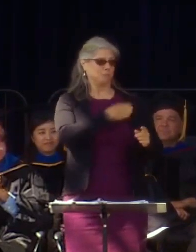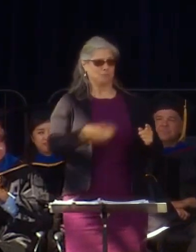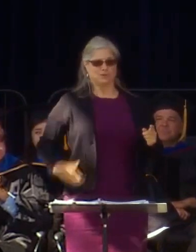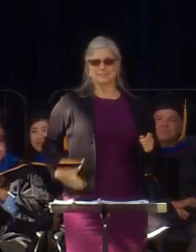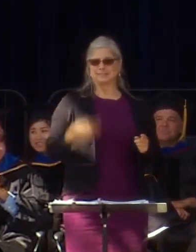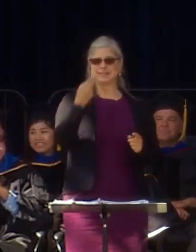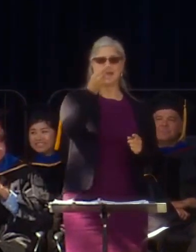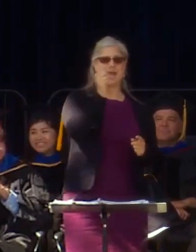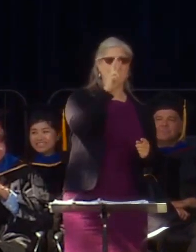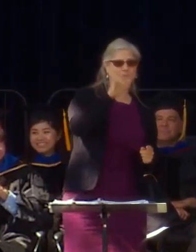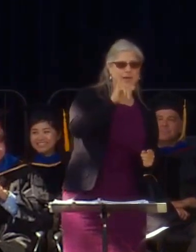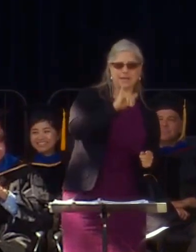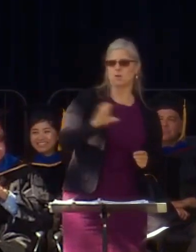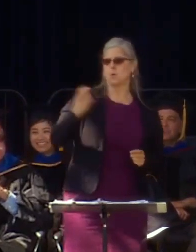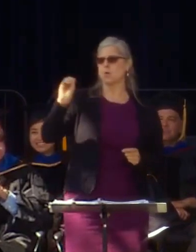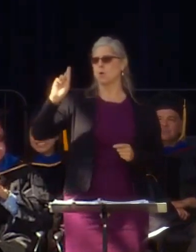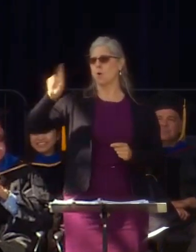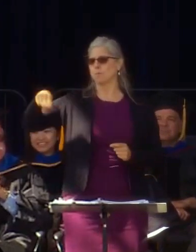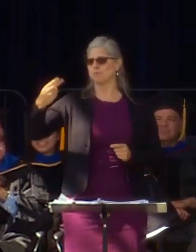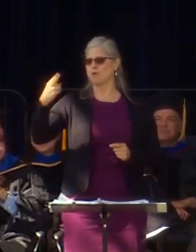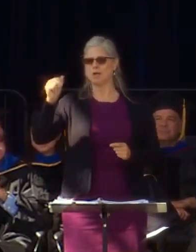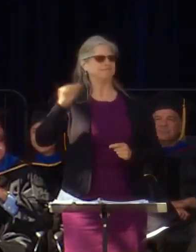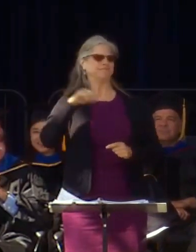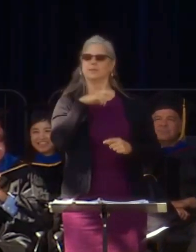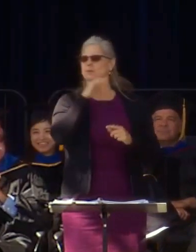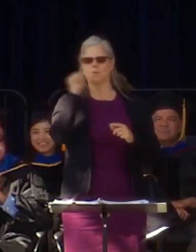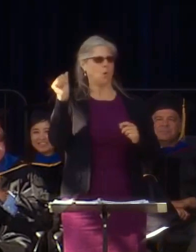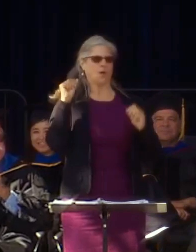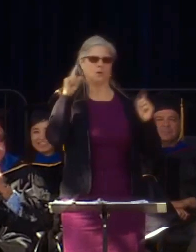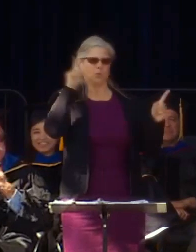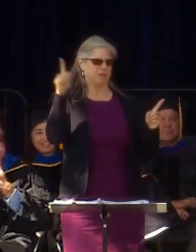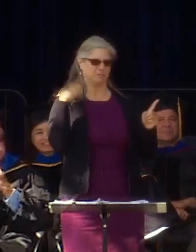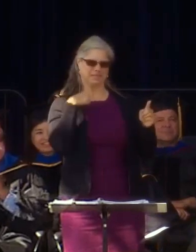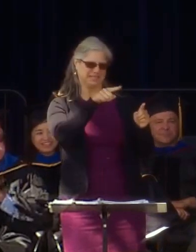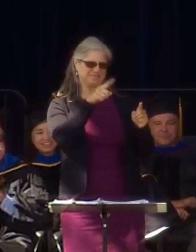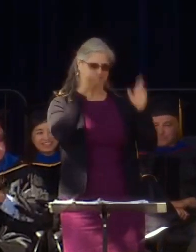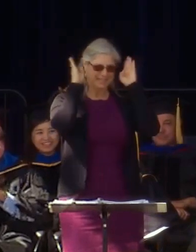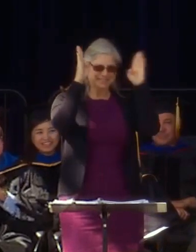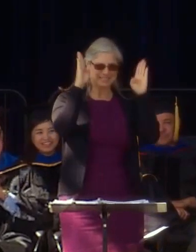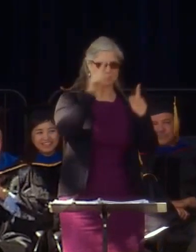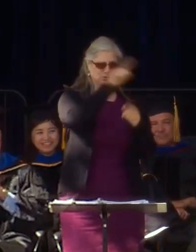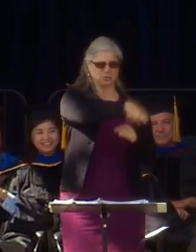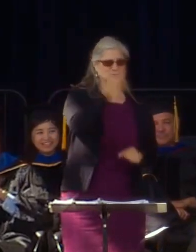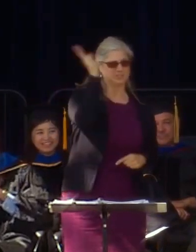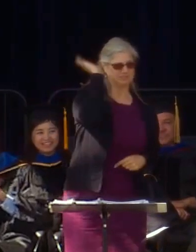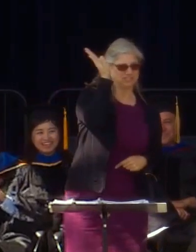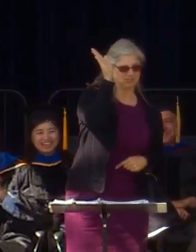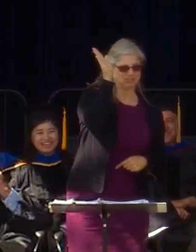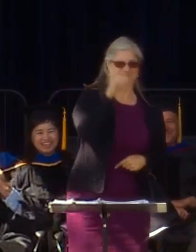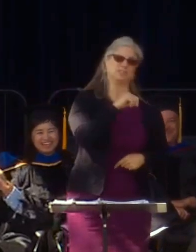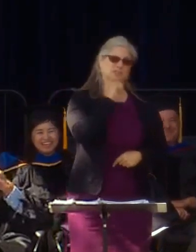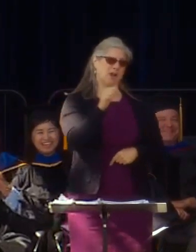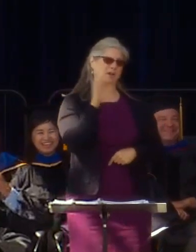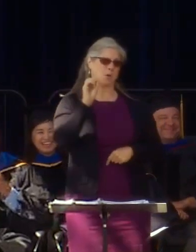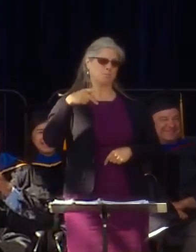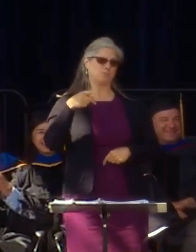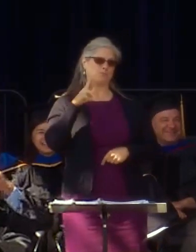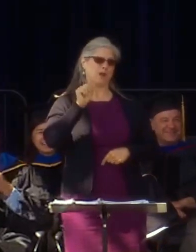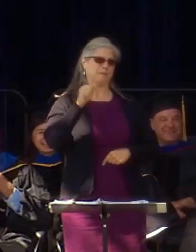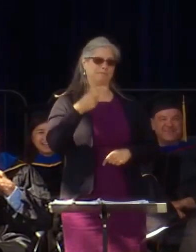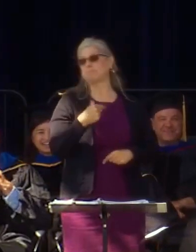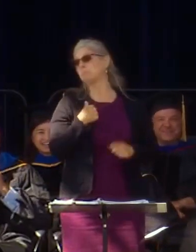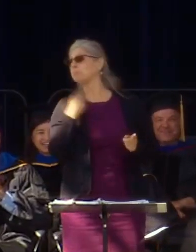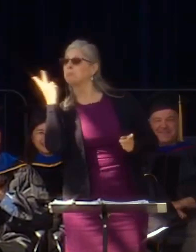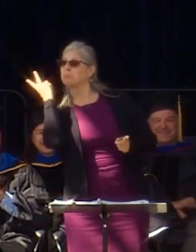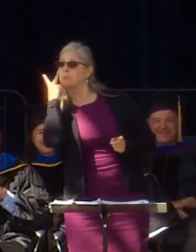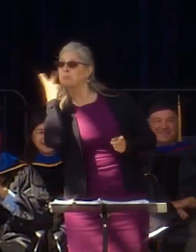Oprah Winfrey, just as you remember, no one's going to be paying much attention anyway. I